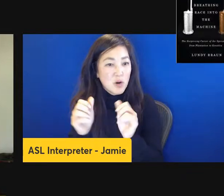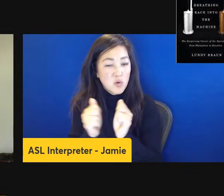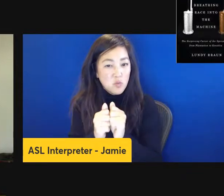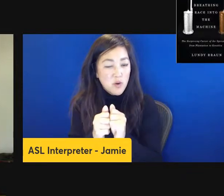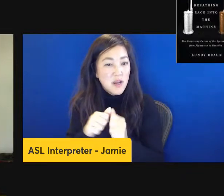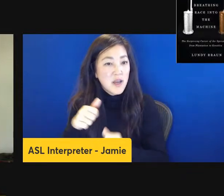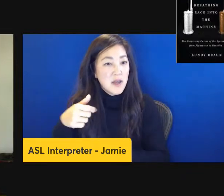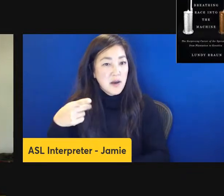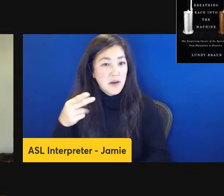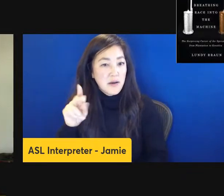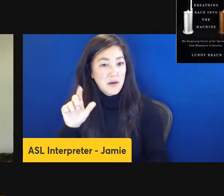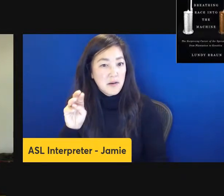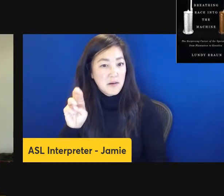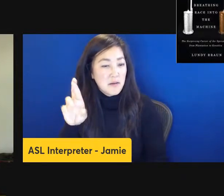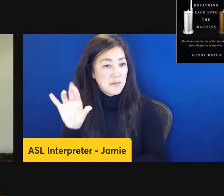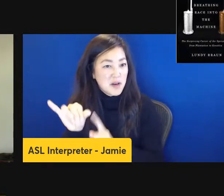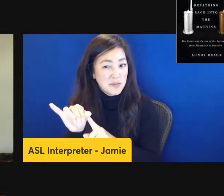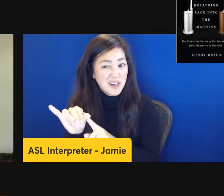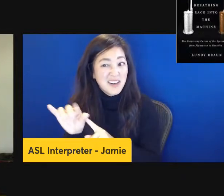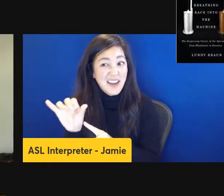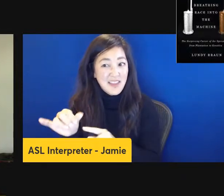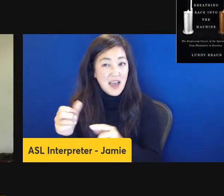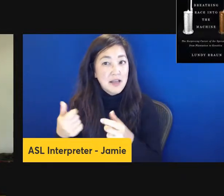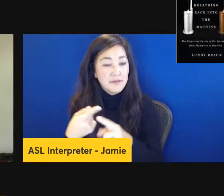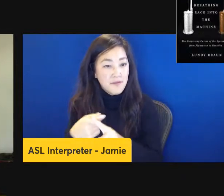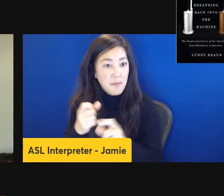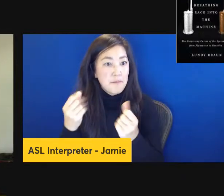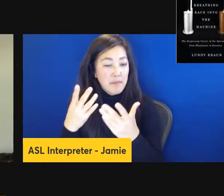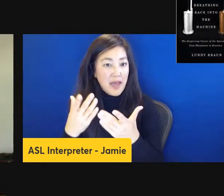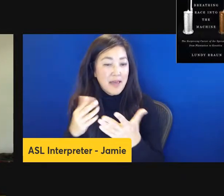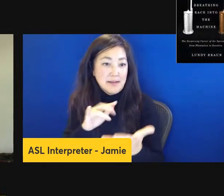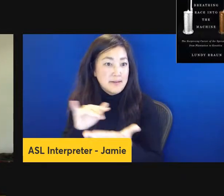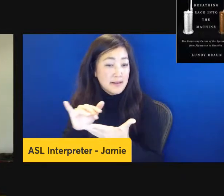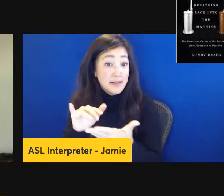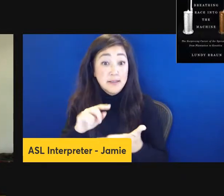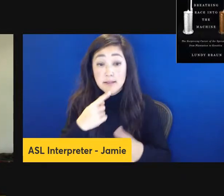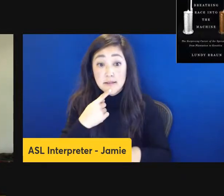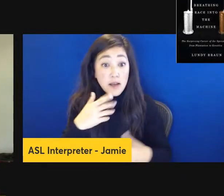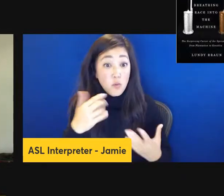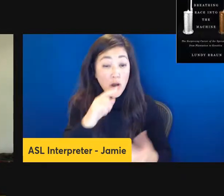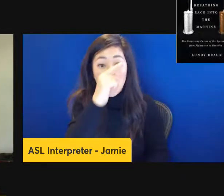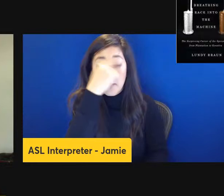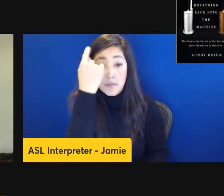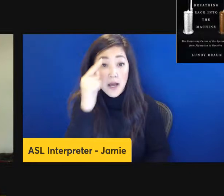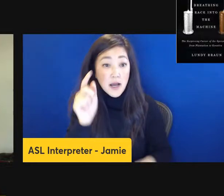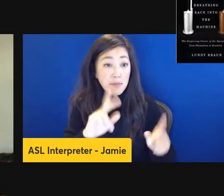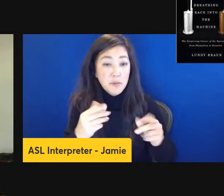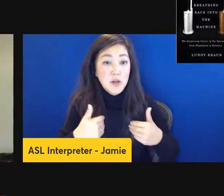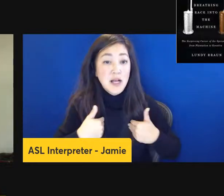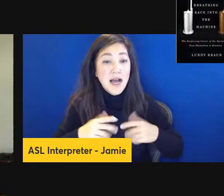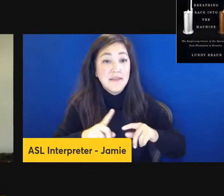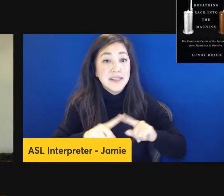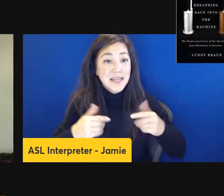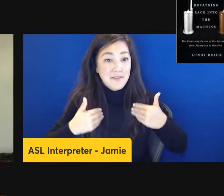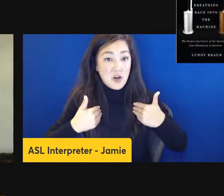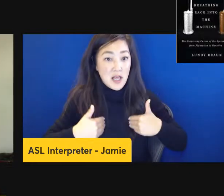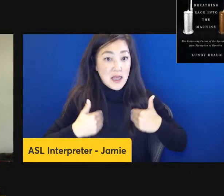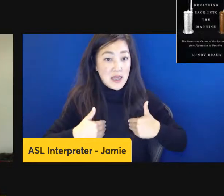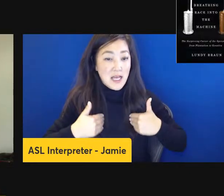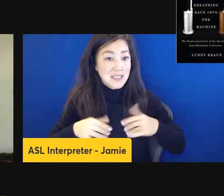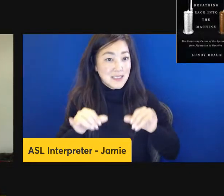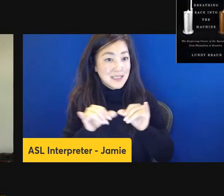of scientific studies, many of which consider Black people to have different trunk